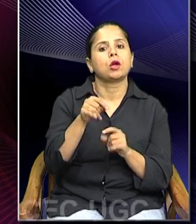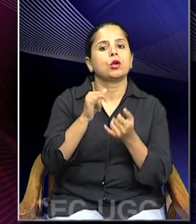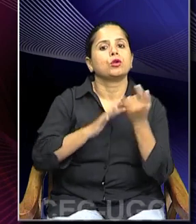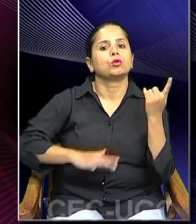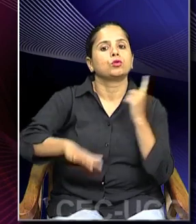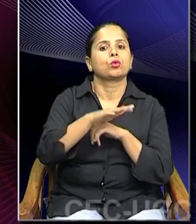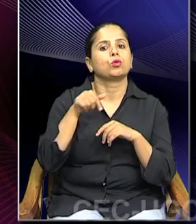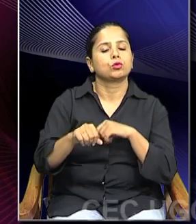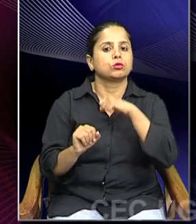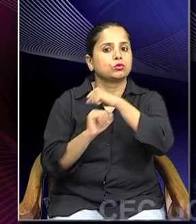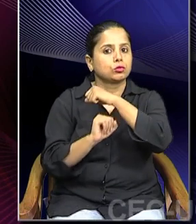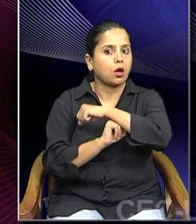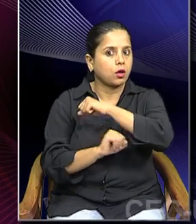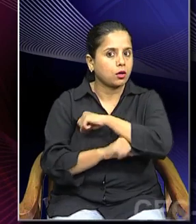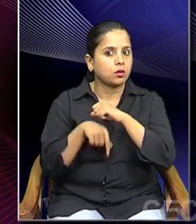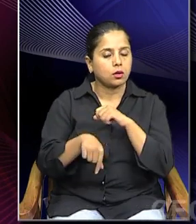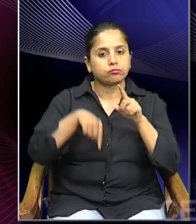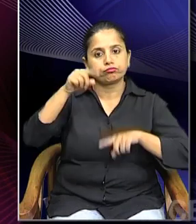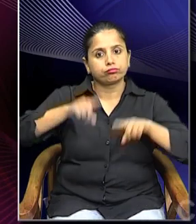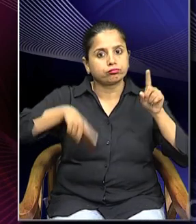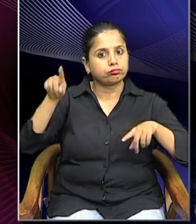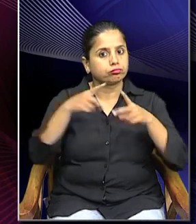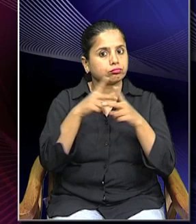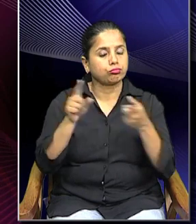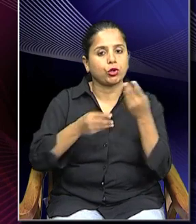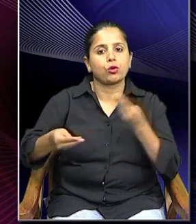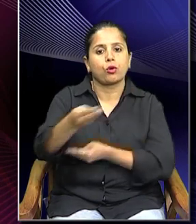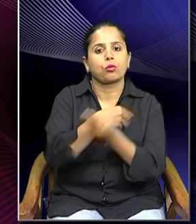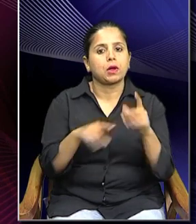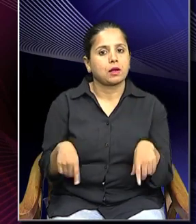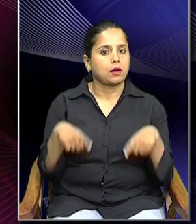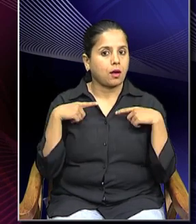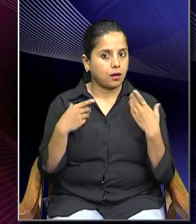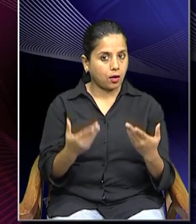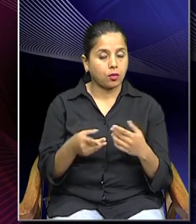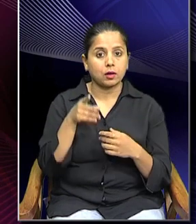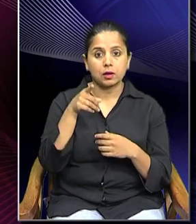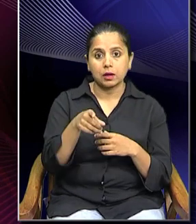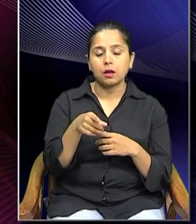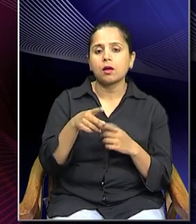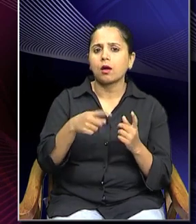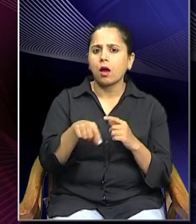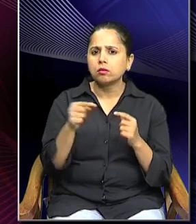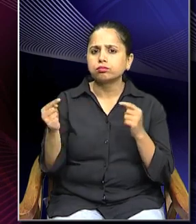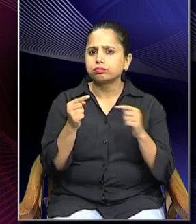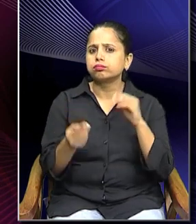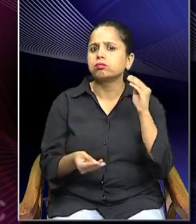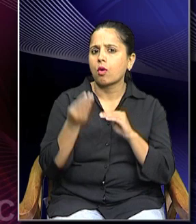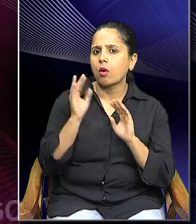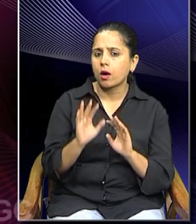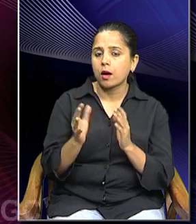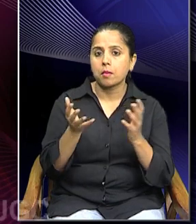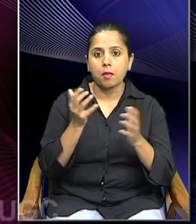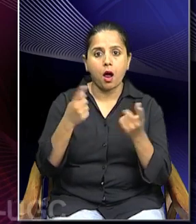social structural variability of economic life. So, this is the core argument that